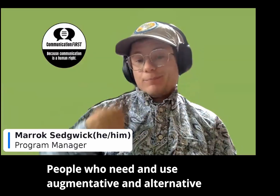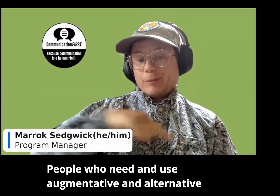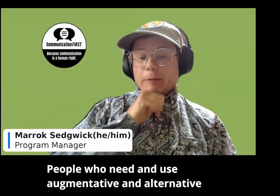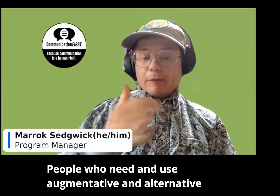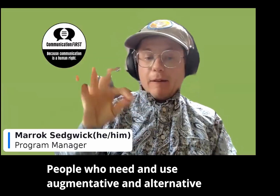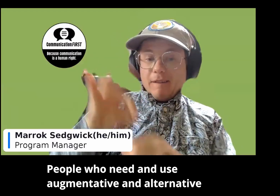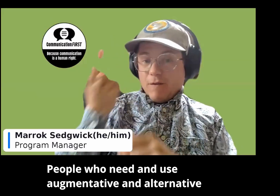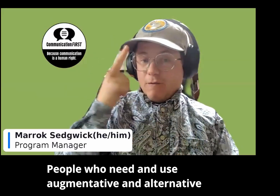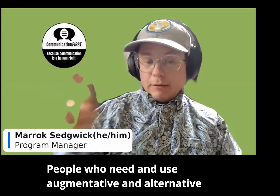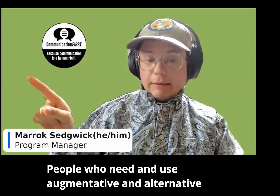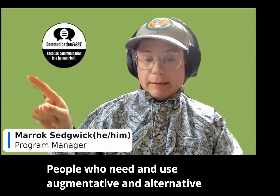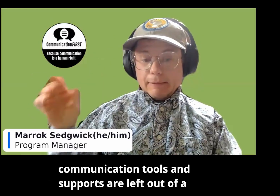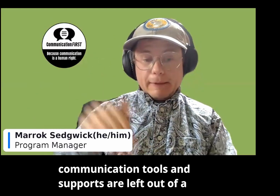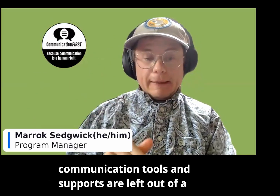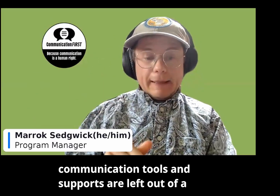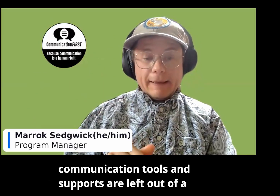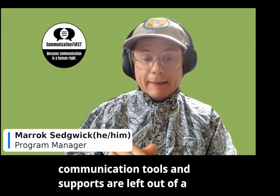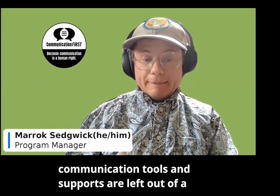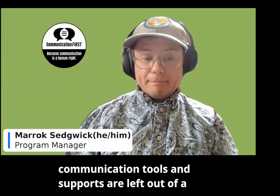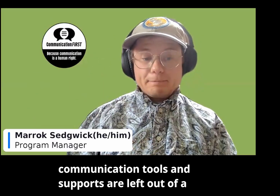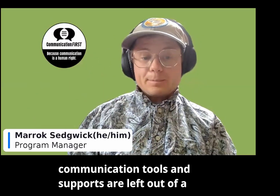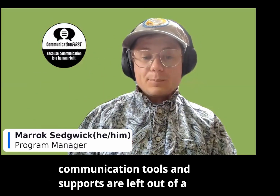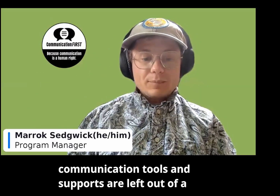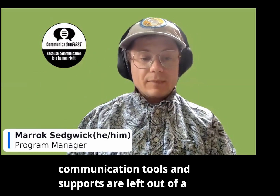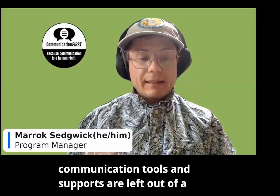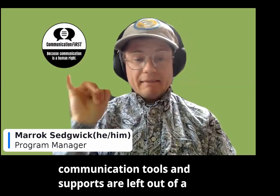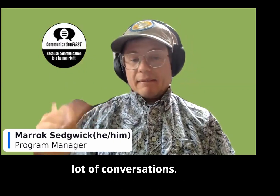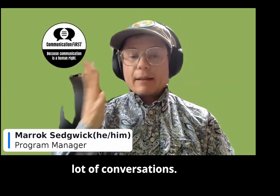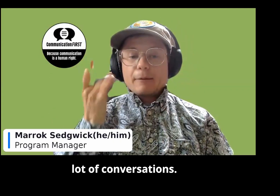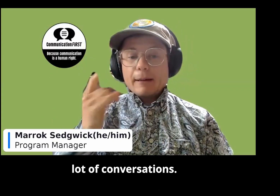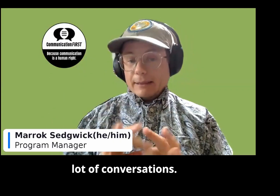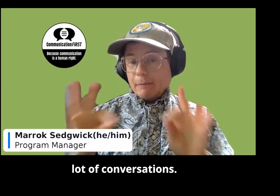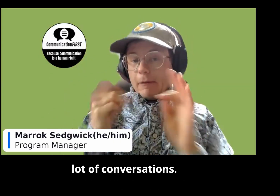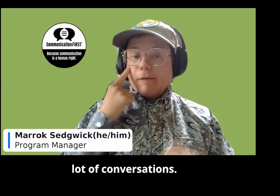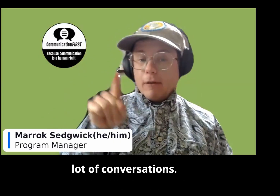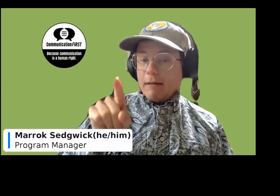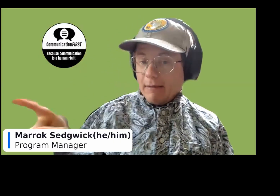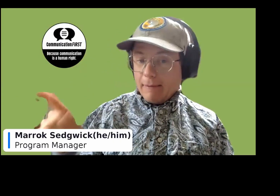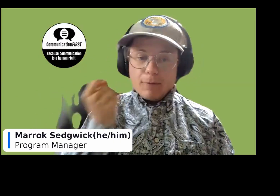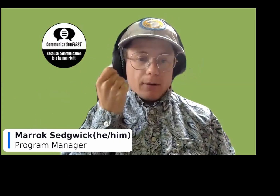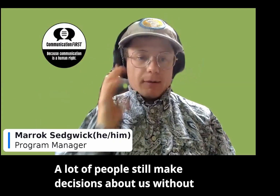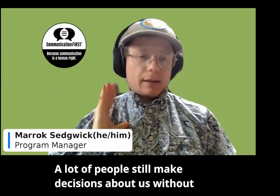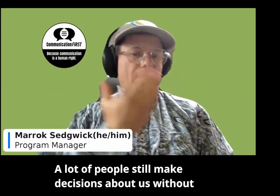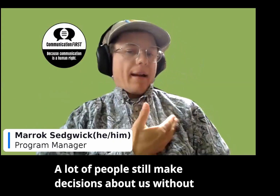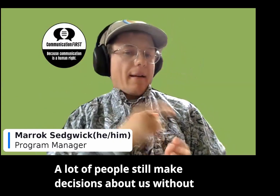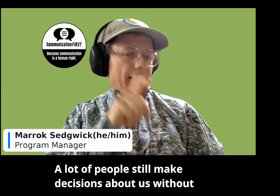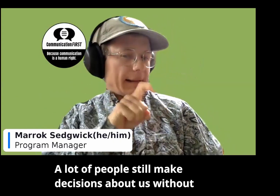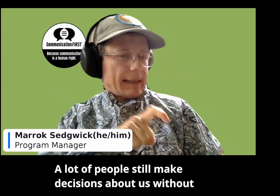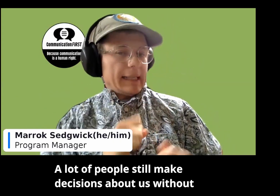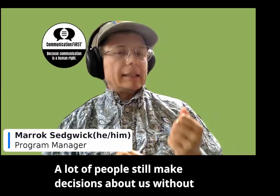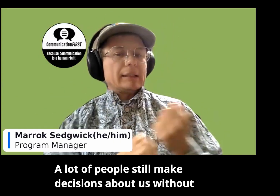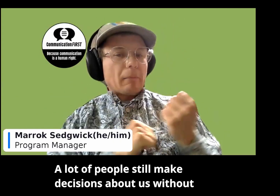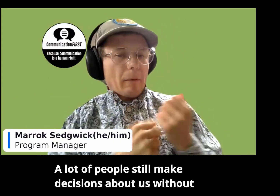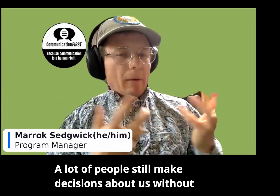People who need and use augmentative and alternative communication tools and supports are left out of a lot of conversations. A lot of people